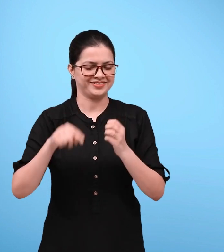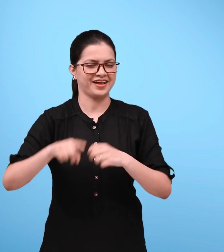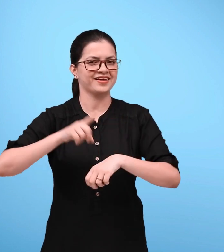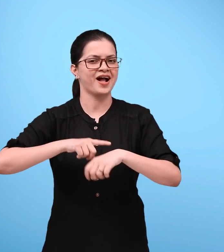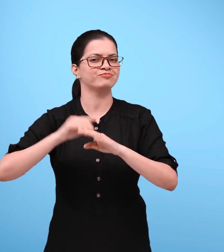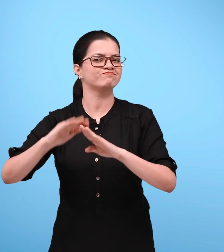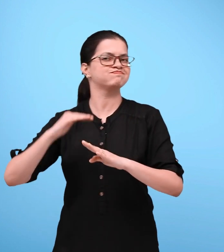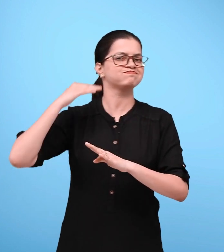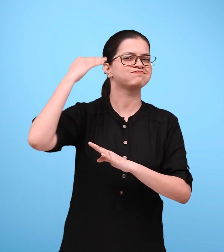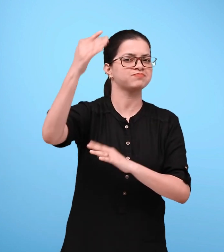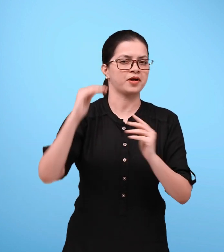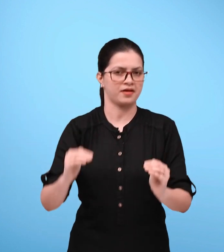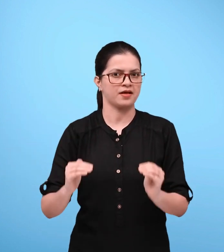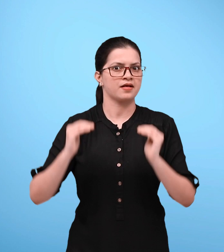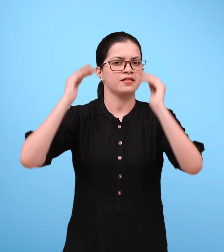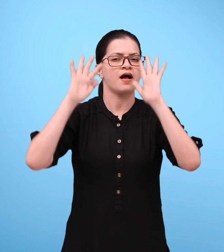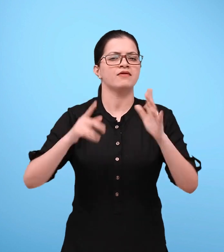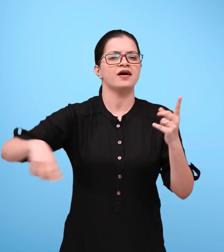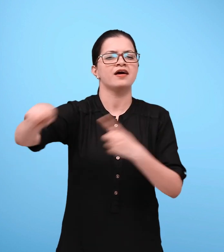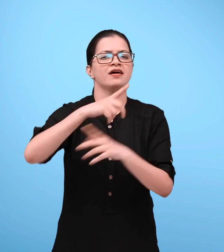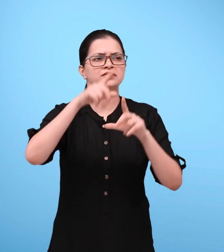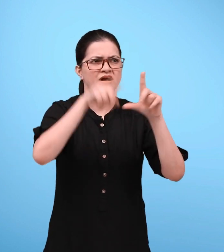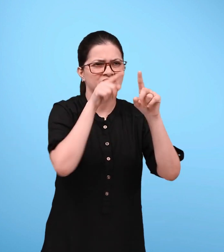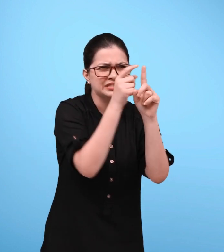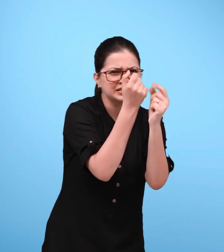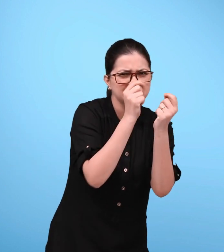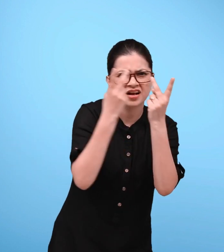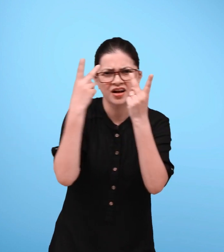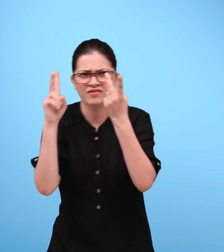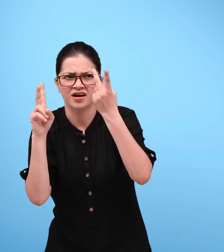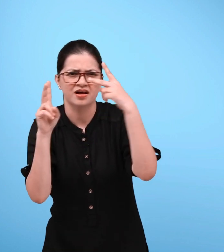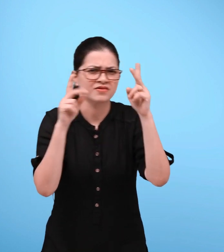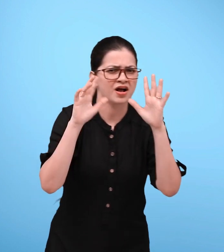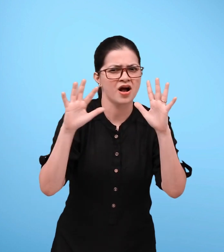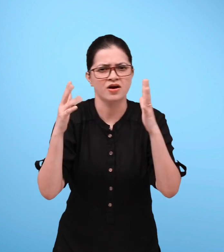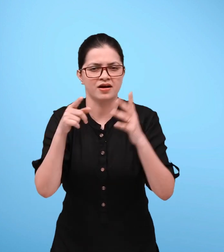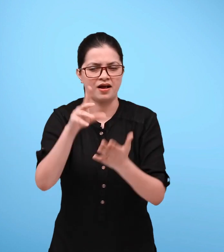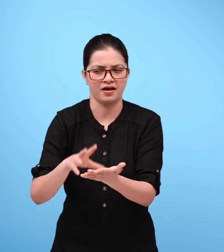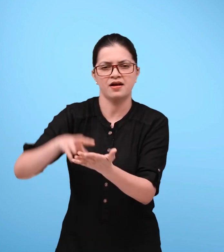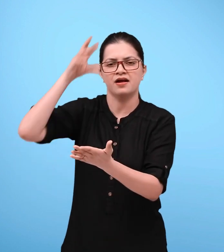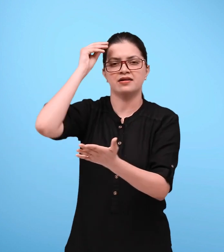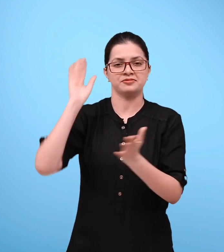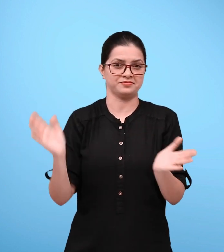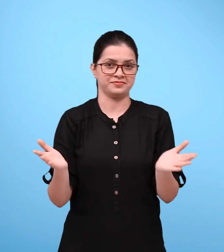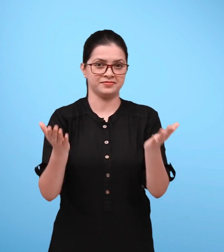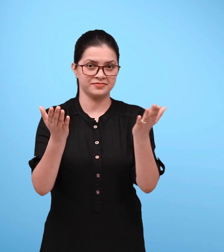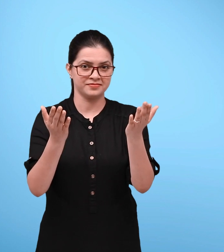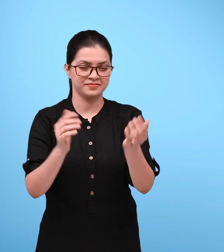In higher classes, we will learn about the importance of knowing and handling such errors in measurement.